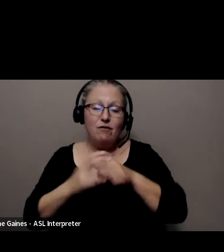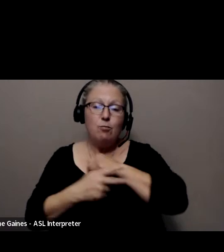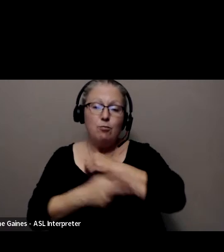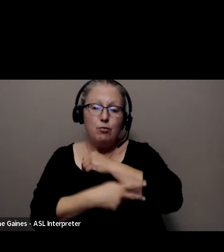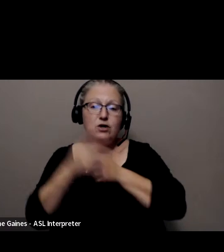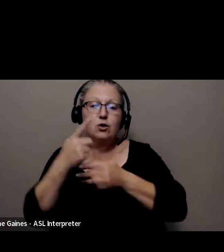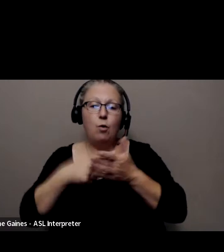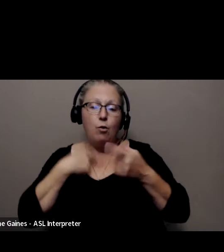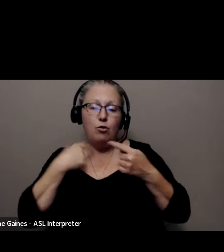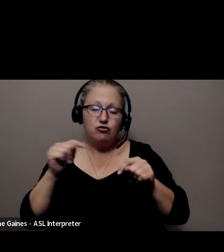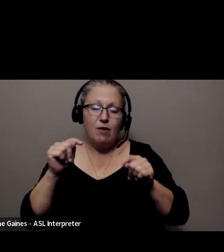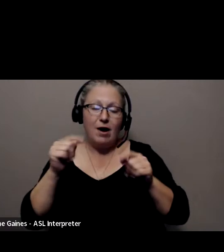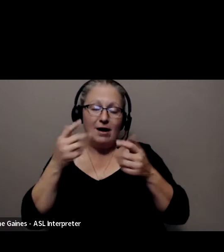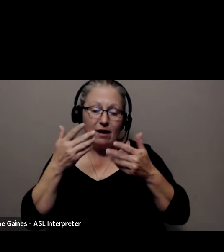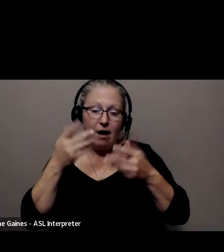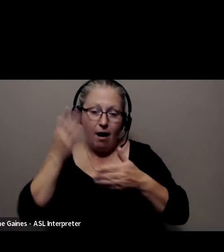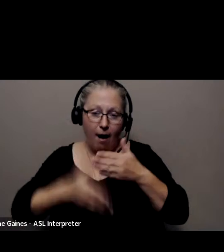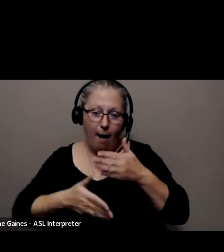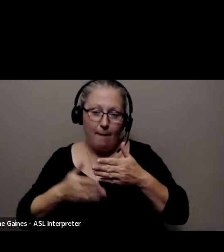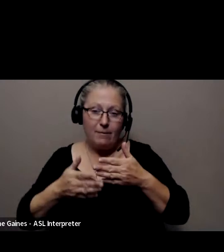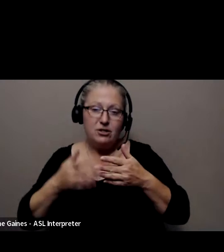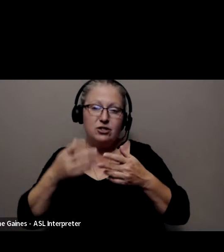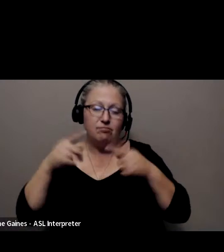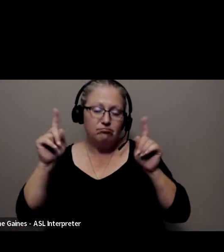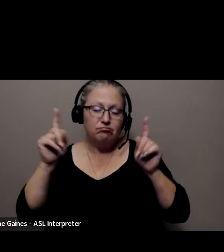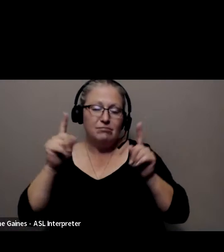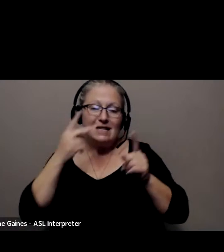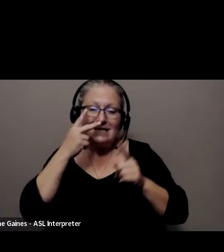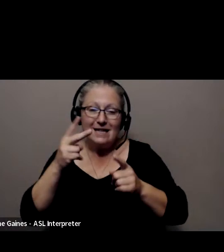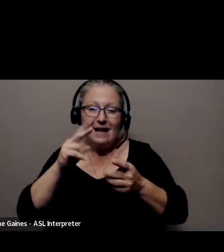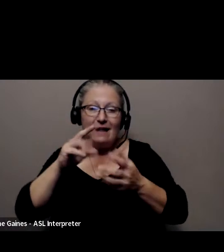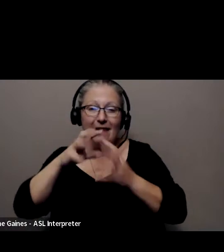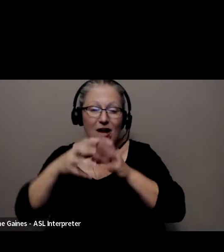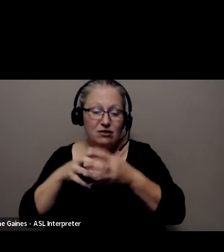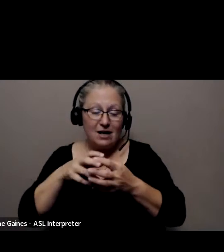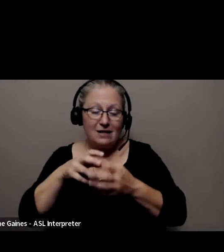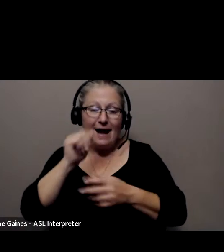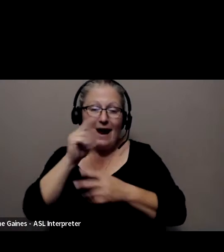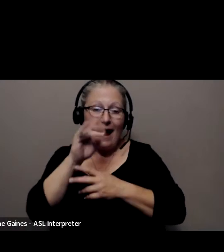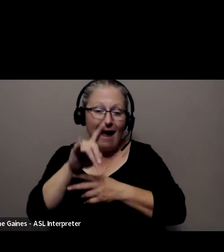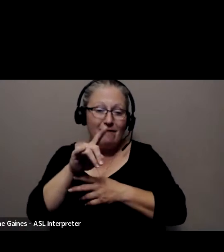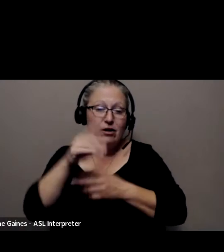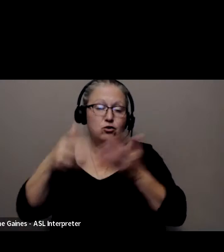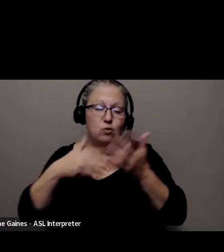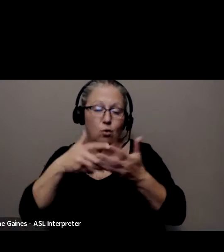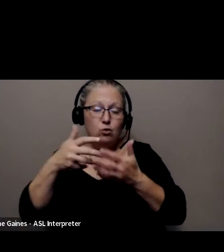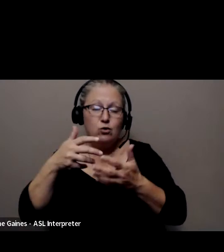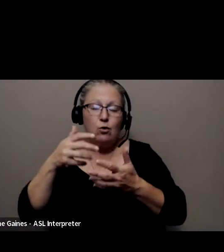to accomplish, and seeing the intersections, whether it's with AVID, ethnic studies, self and social empowerment.